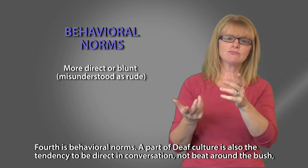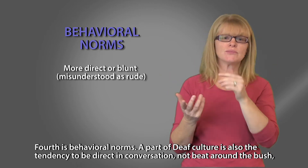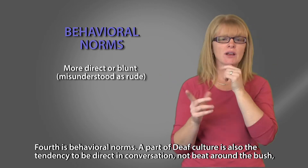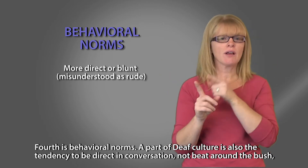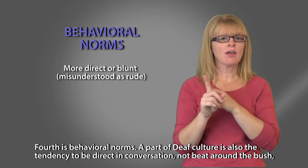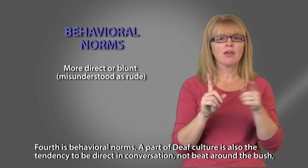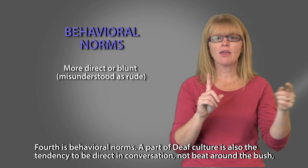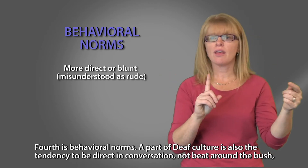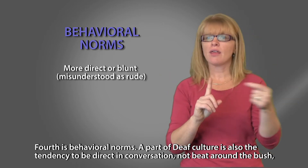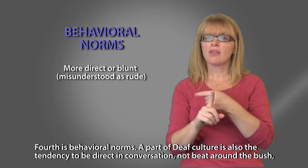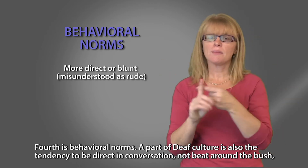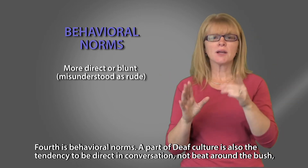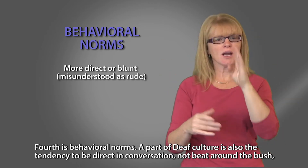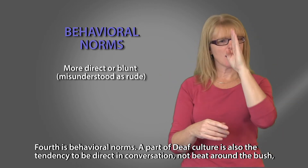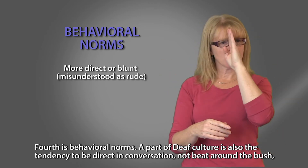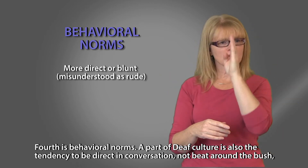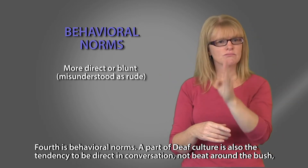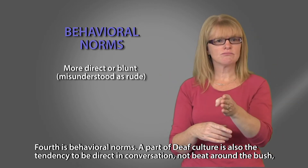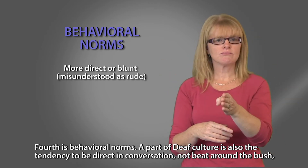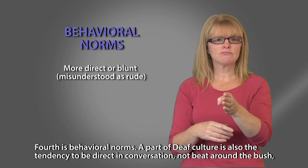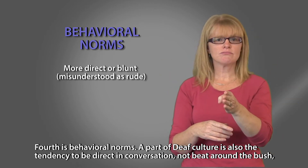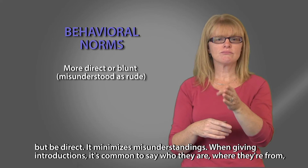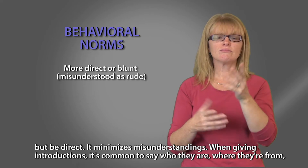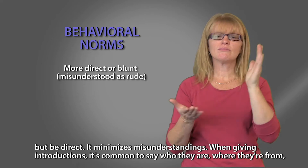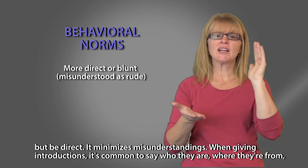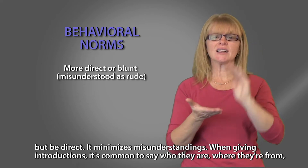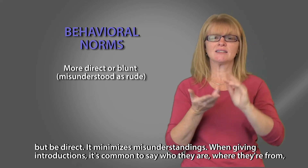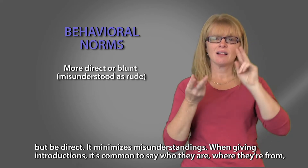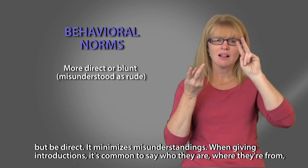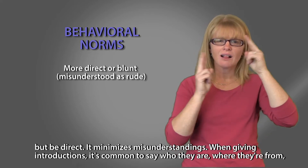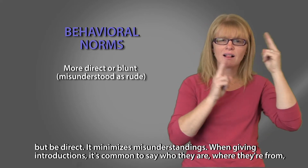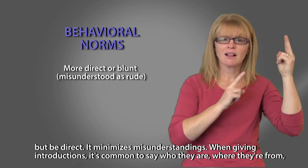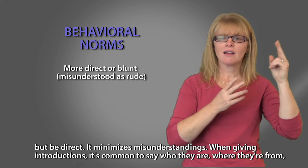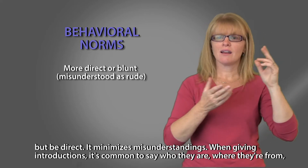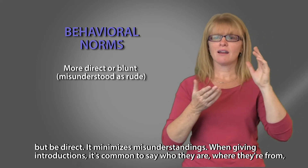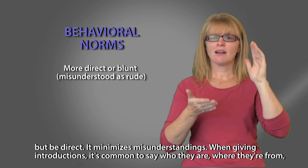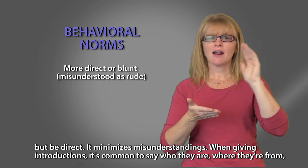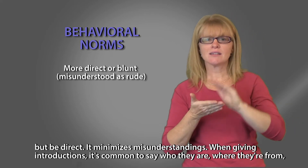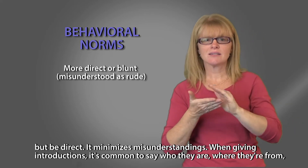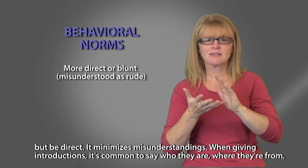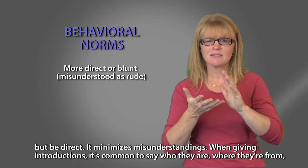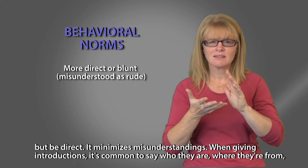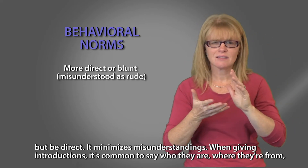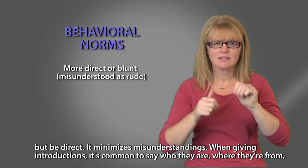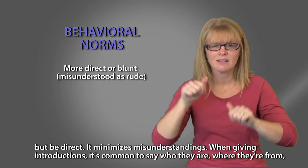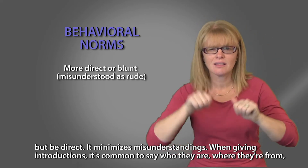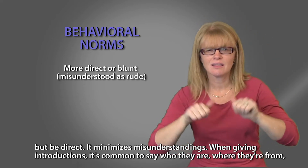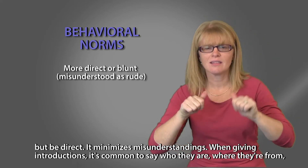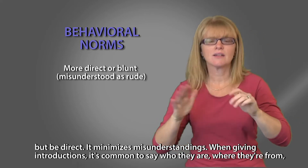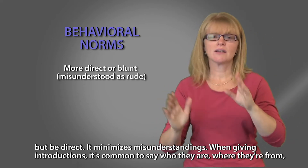conversation, not be around the bush, but be direct. It minimizes misunderstandings.